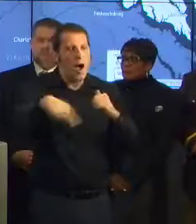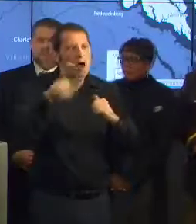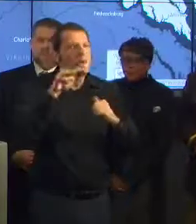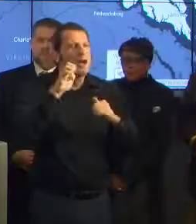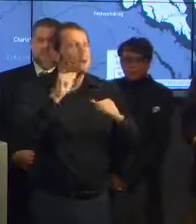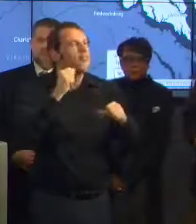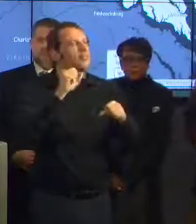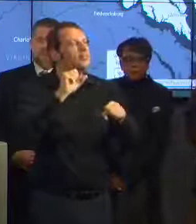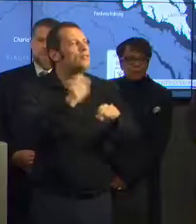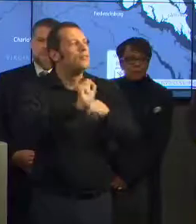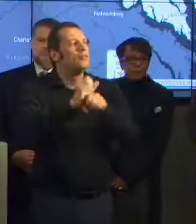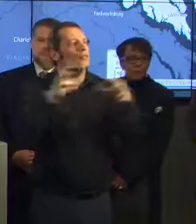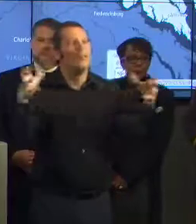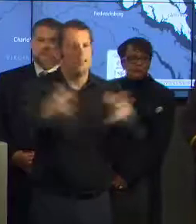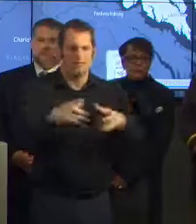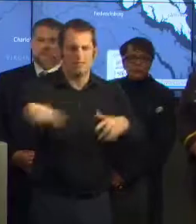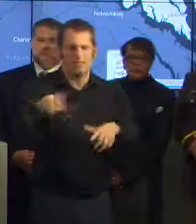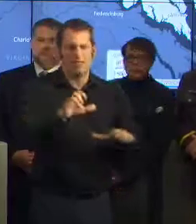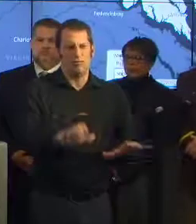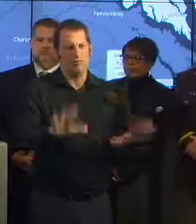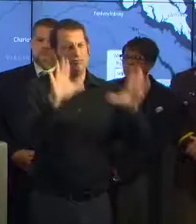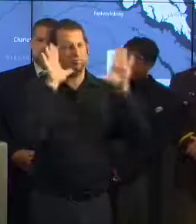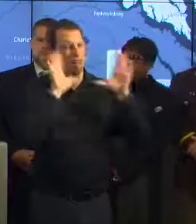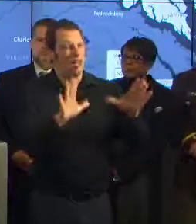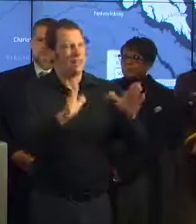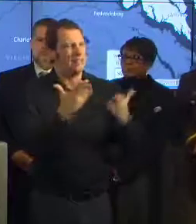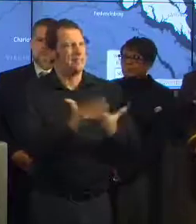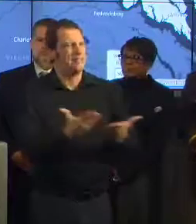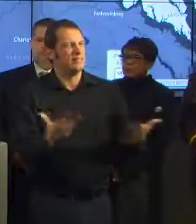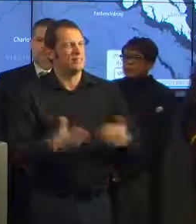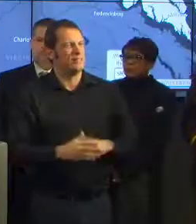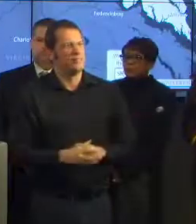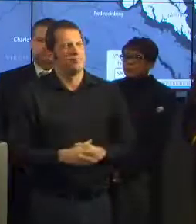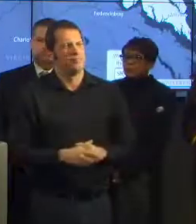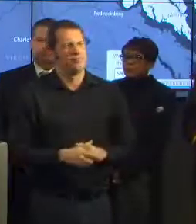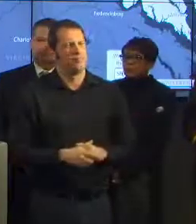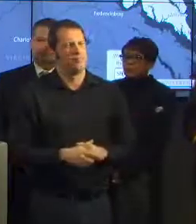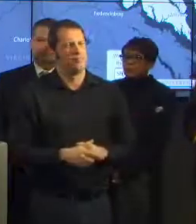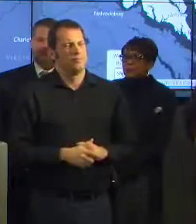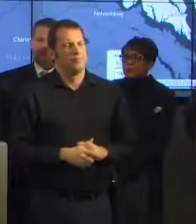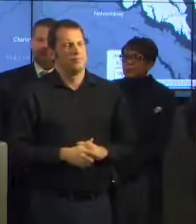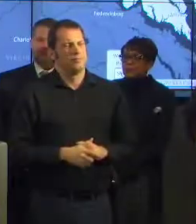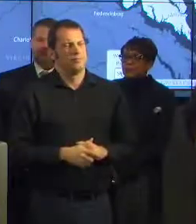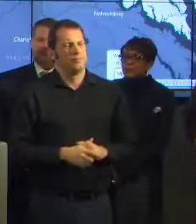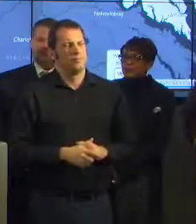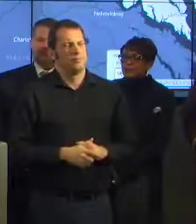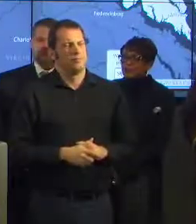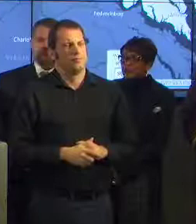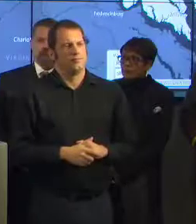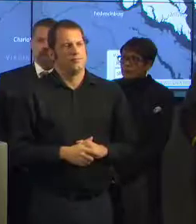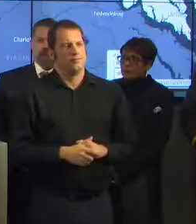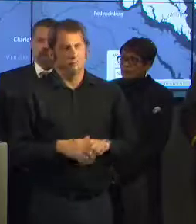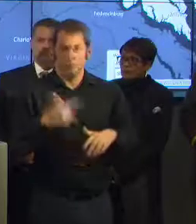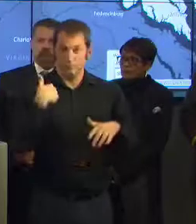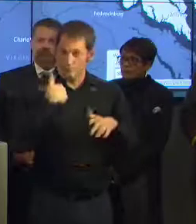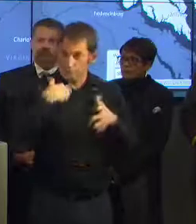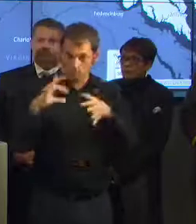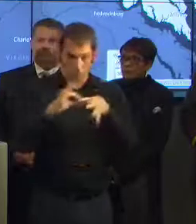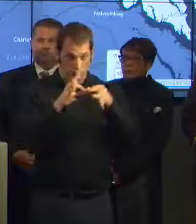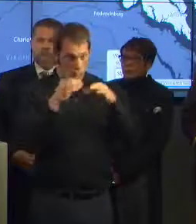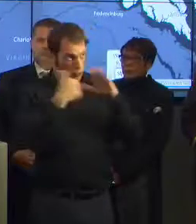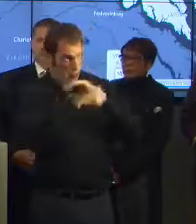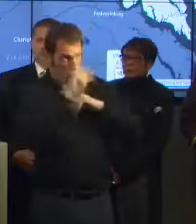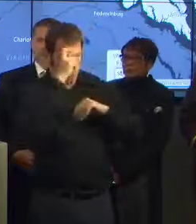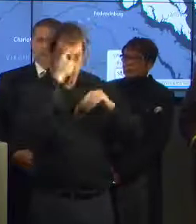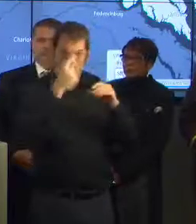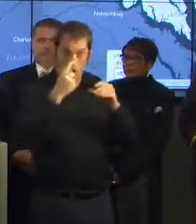coming together under the direction of the governor, we will make a difference. The other light bulb moment for me was the other